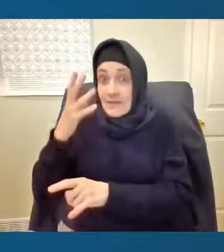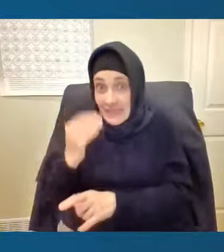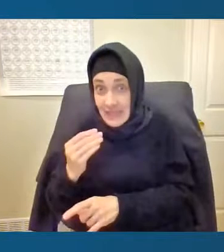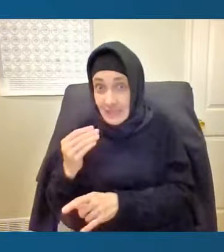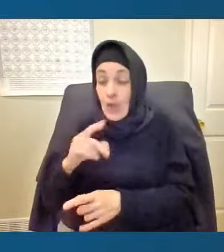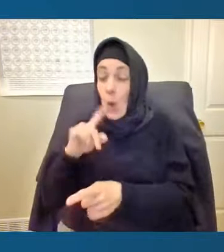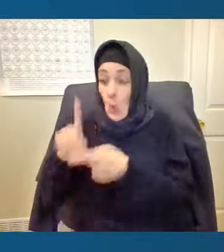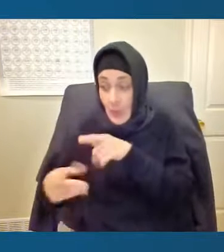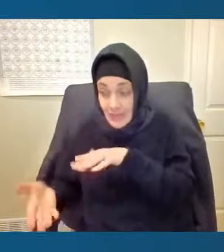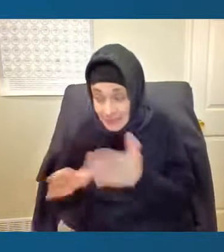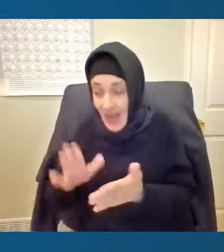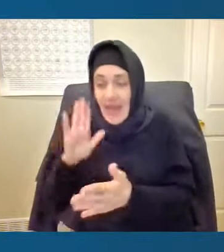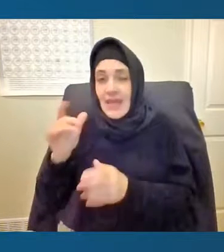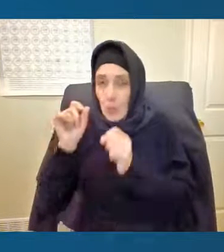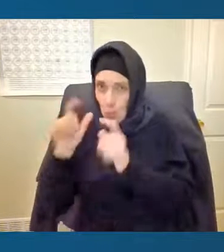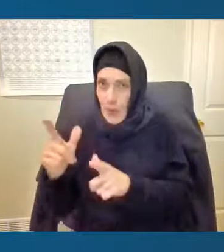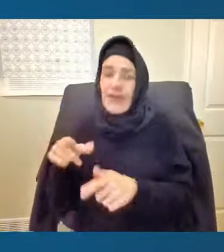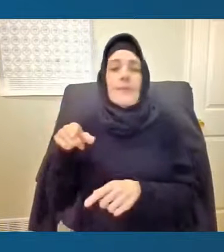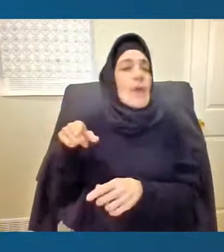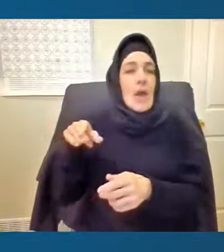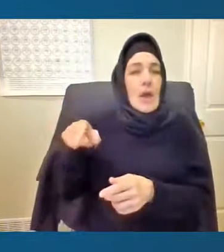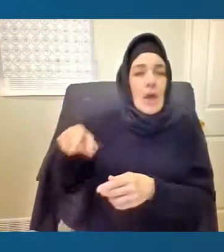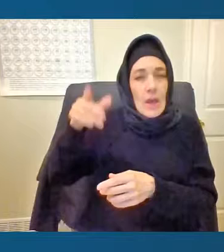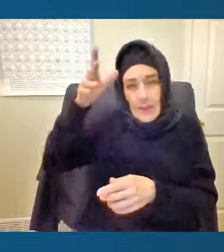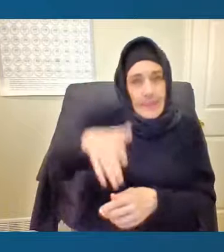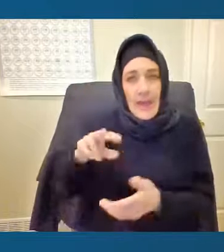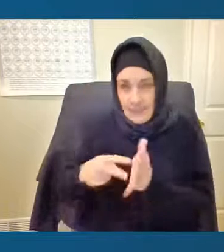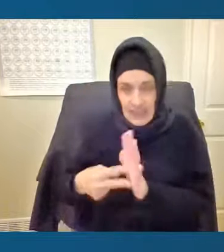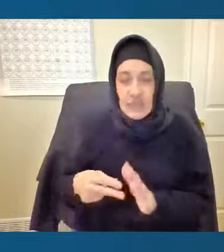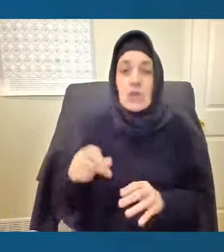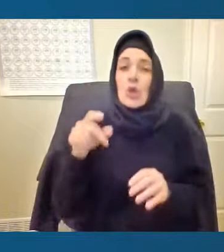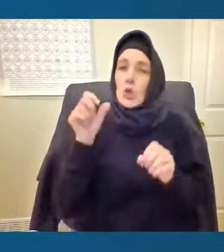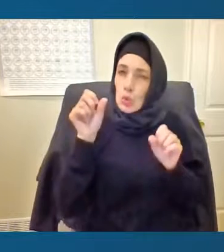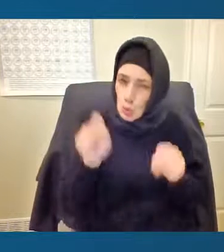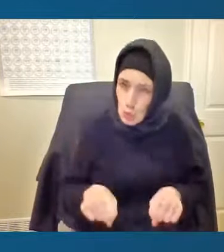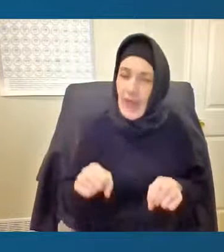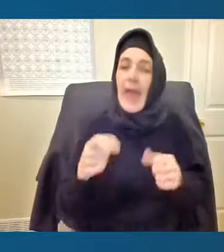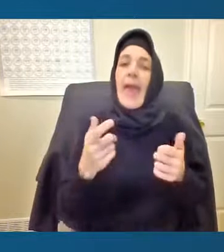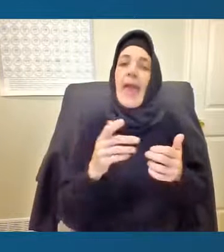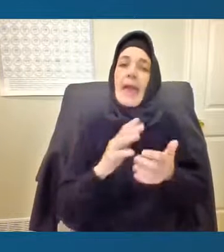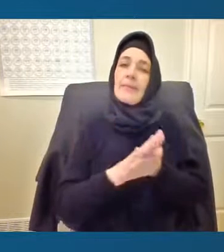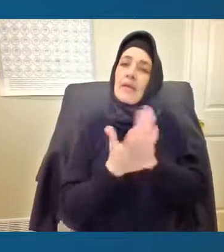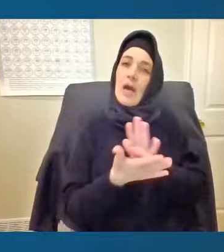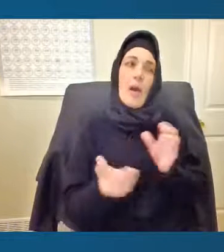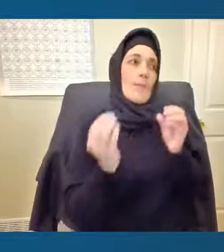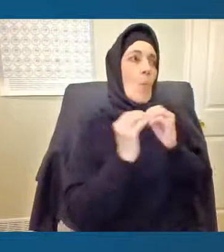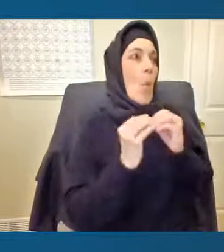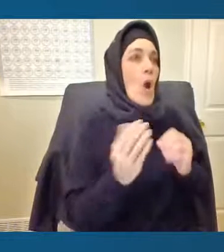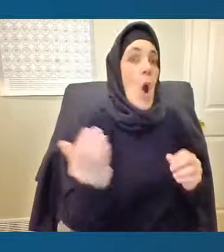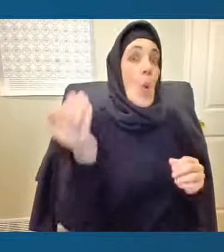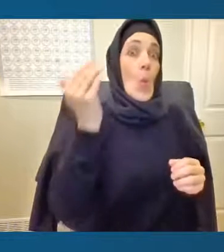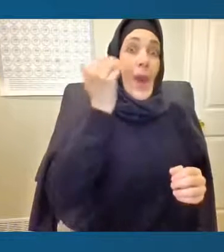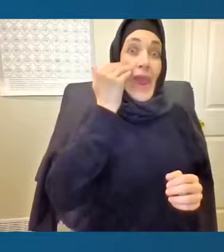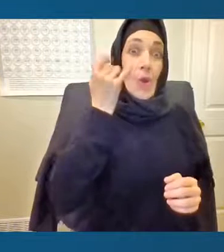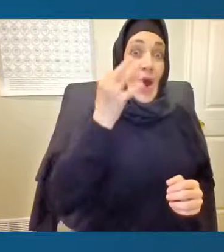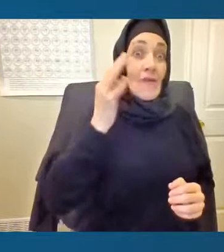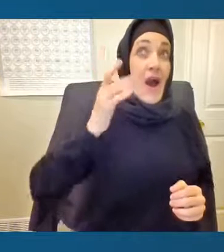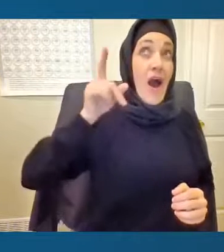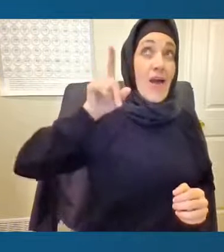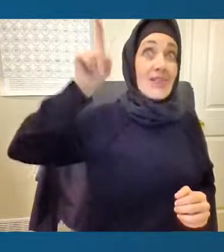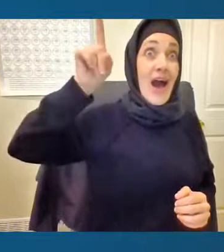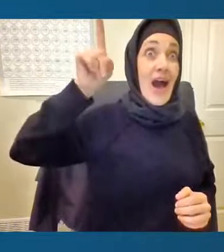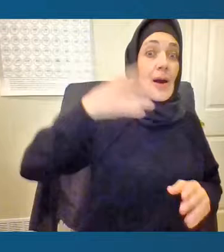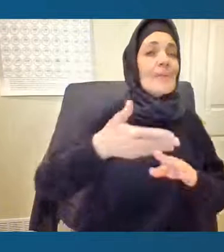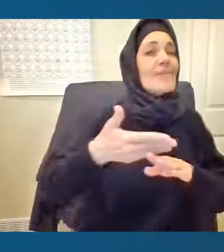say is you can enter this state of being aware of Allah, cognizant of Allah, before it's too late. And